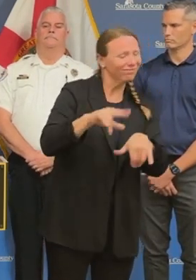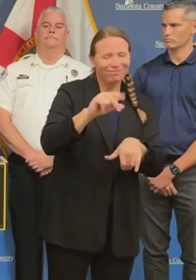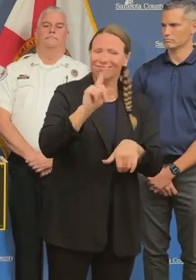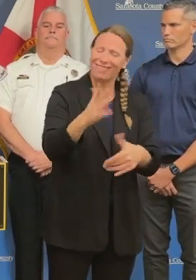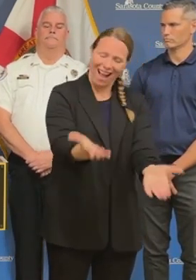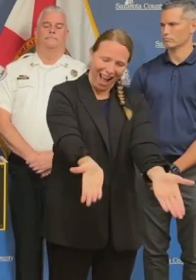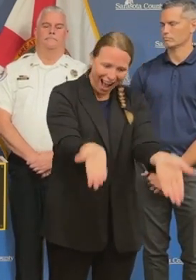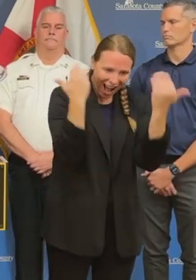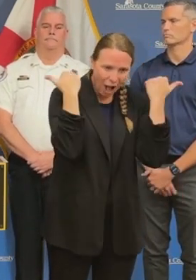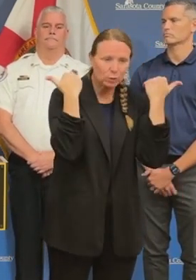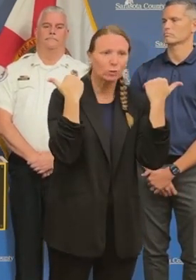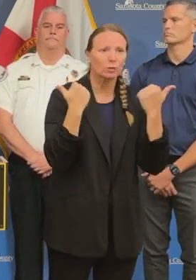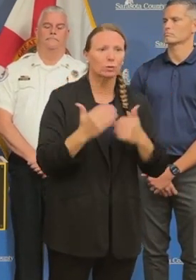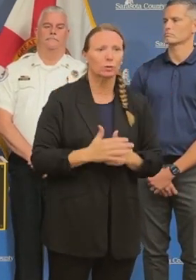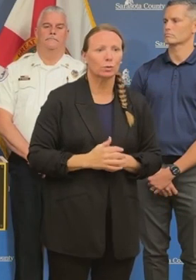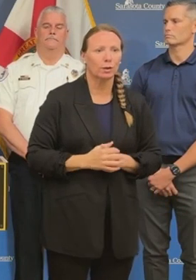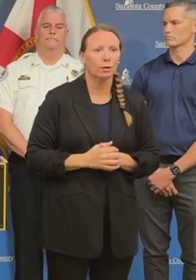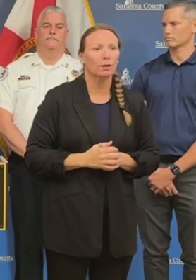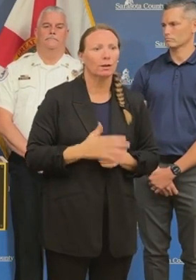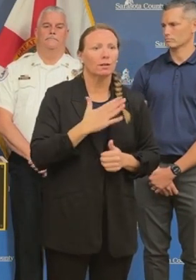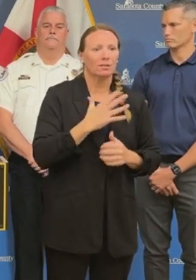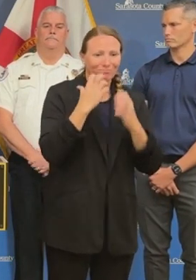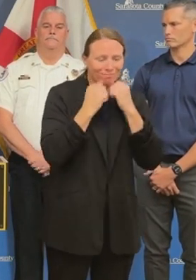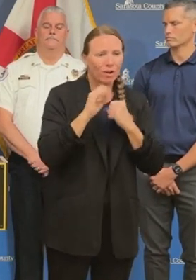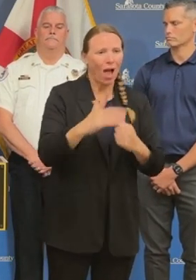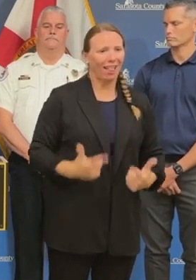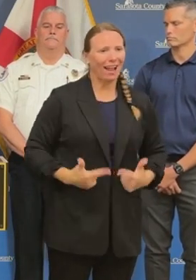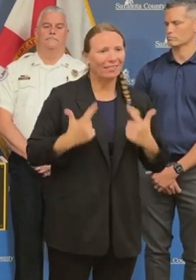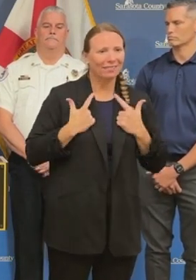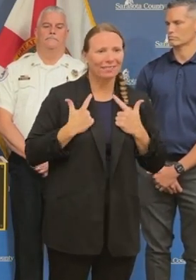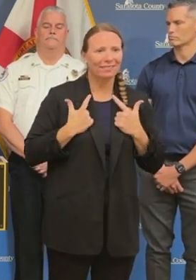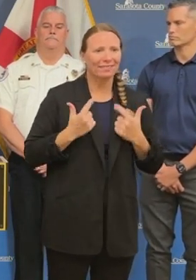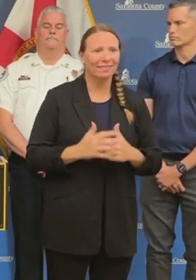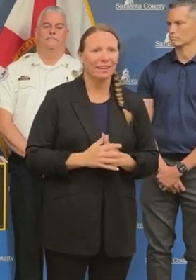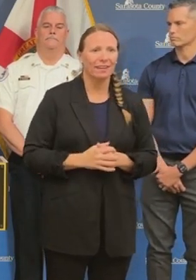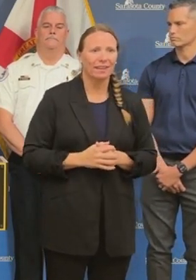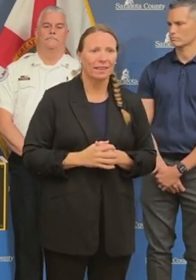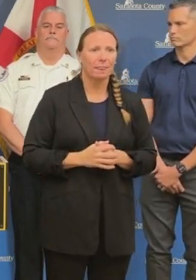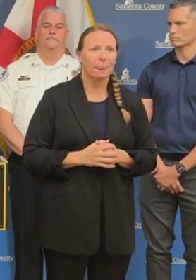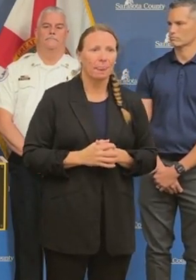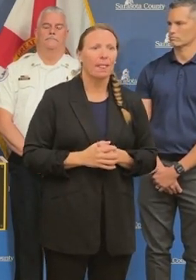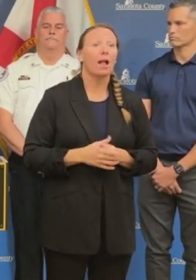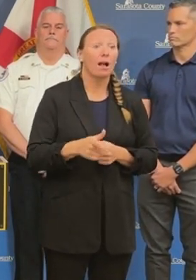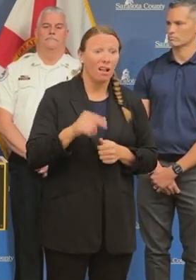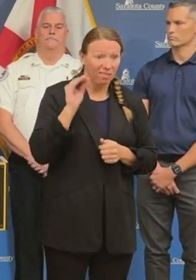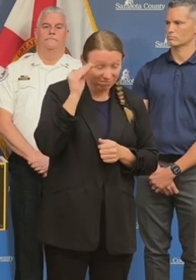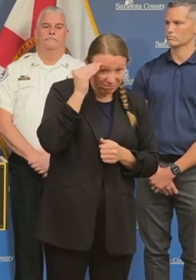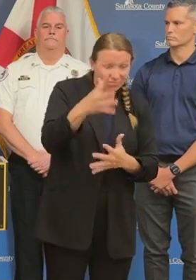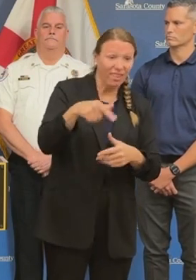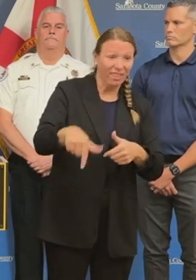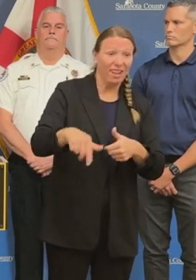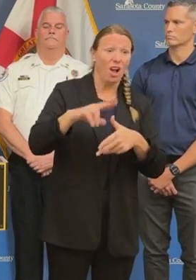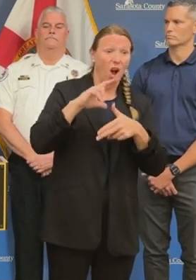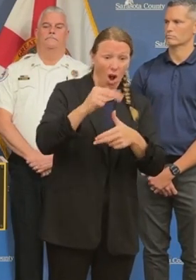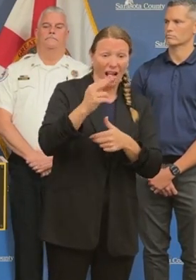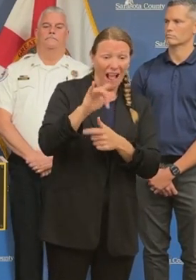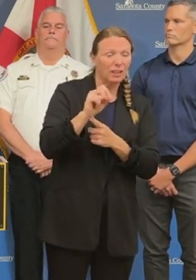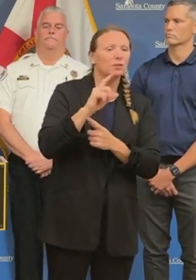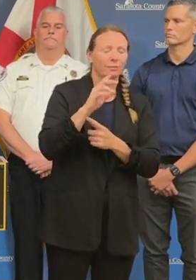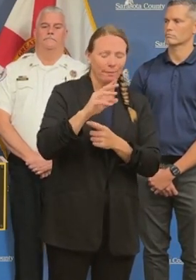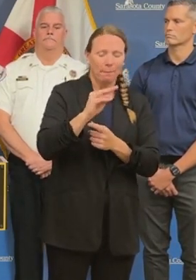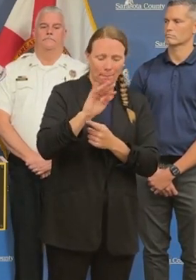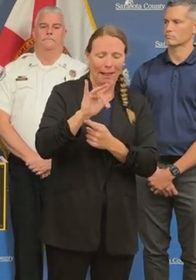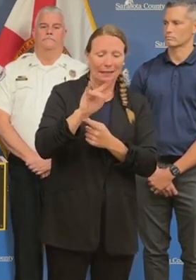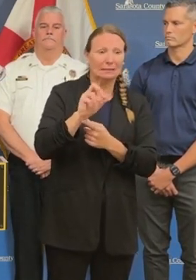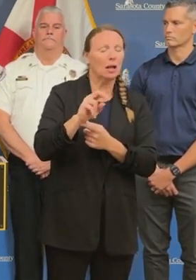members. This storm, as we mentioned, is going to be historic, and if we are the ones to receive that high level of storm surge,